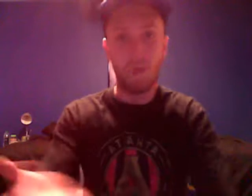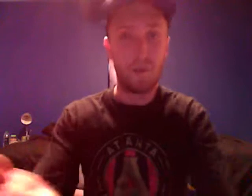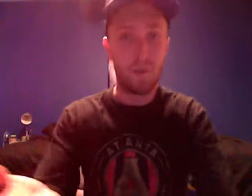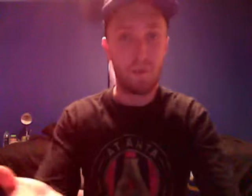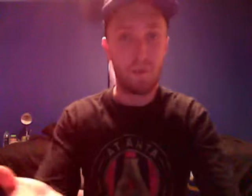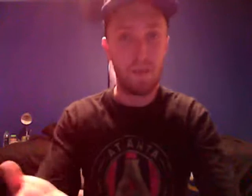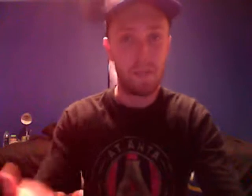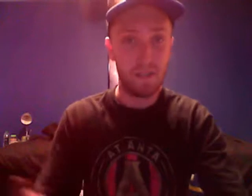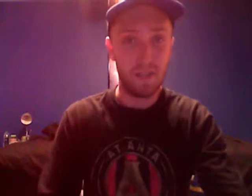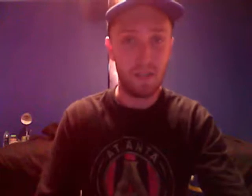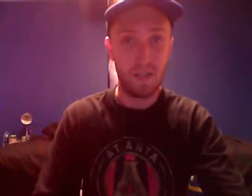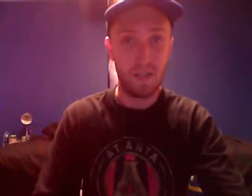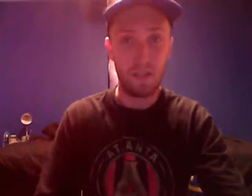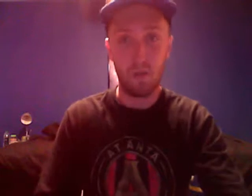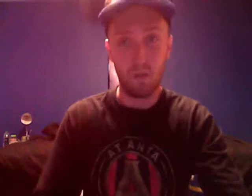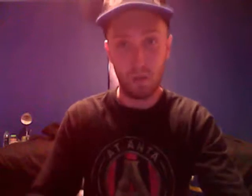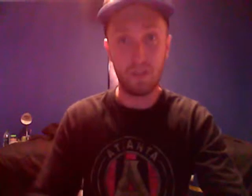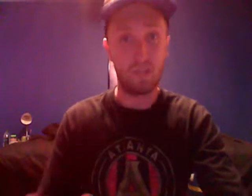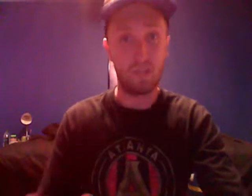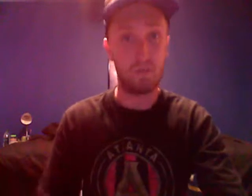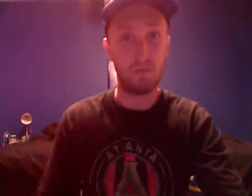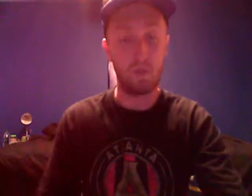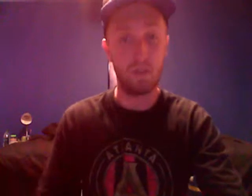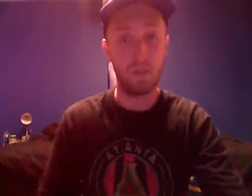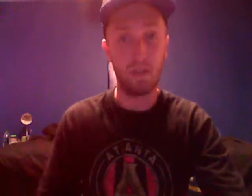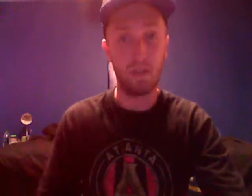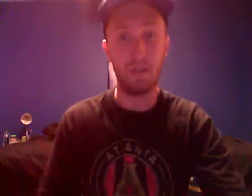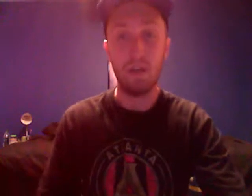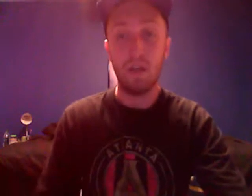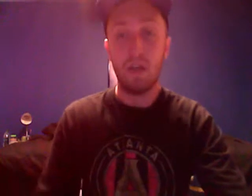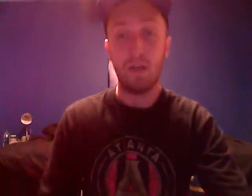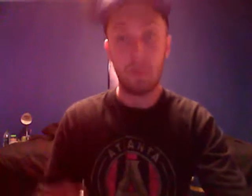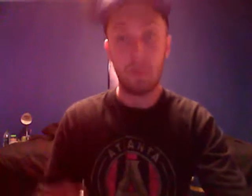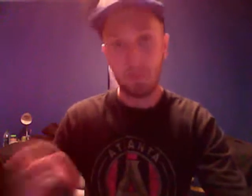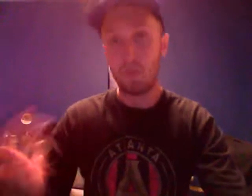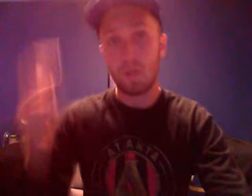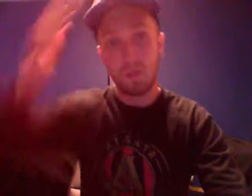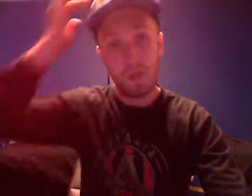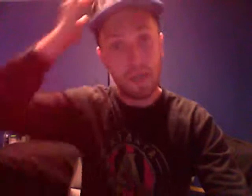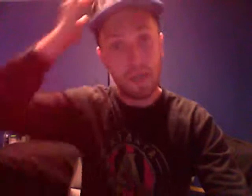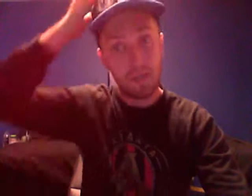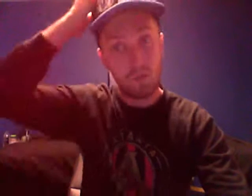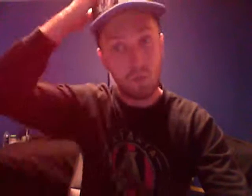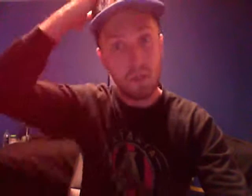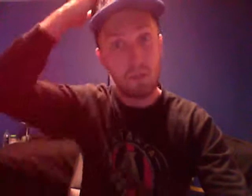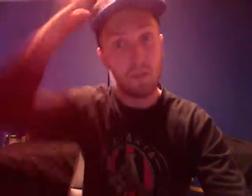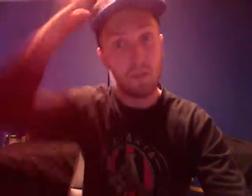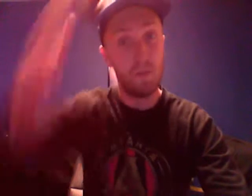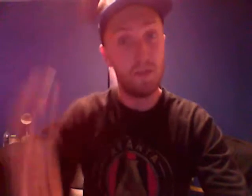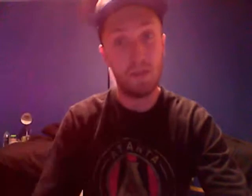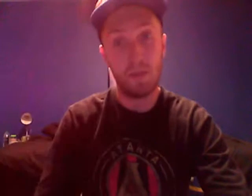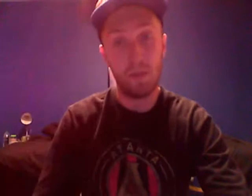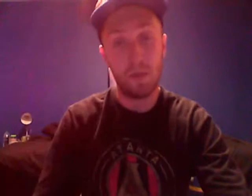Great run from him to get the goal. Good assist from Gressel to get there. But Gressel has really improved, I think, on the right